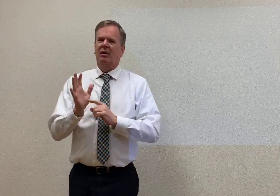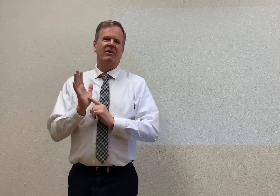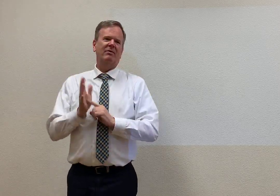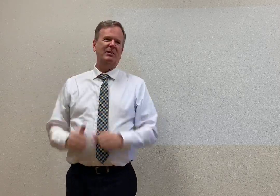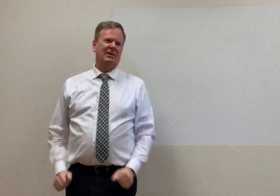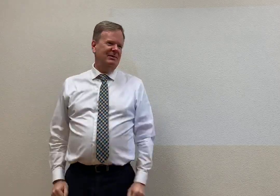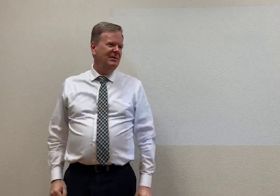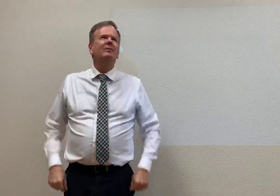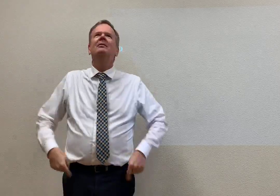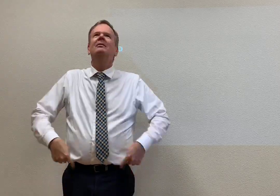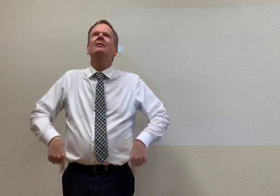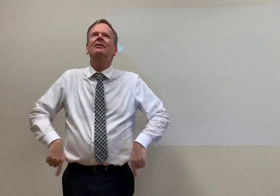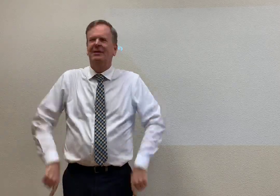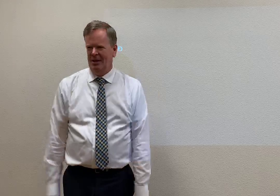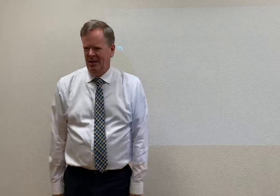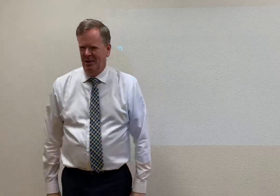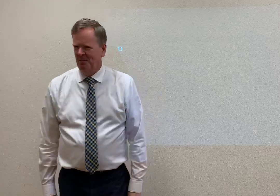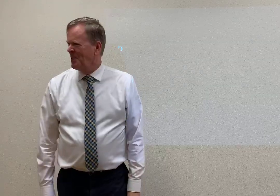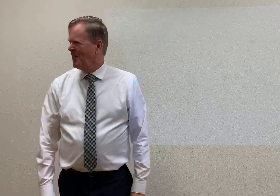stood up, I went 5 minutes. I was so nervous.